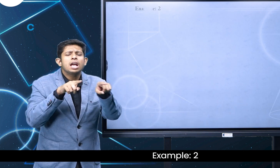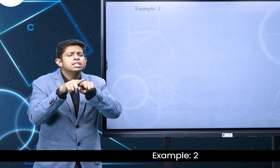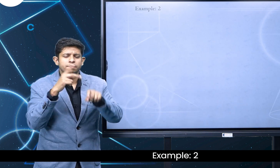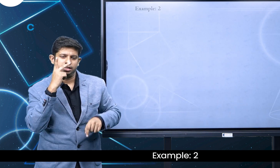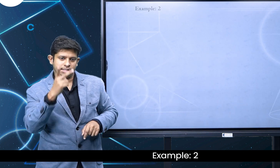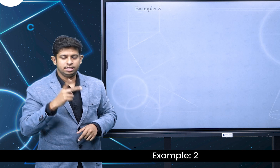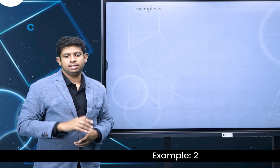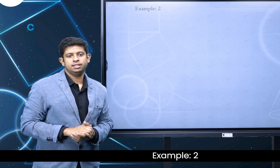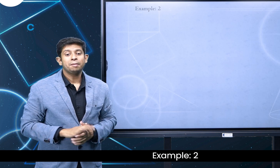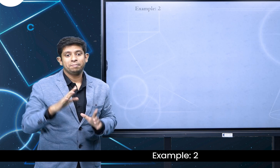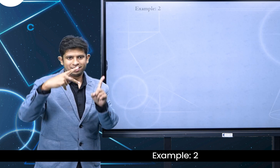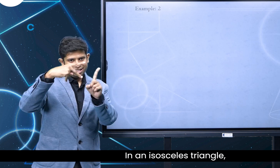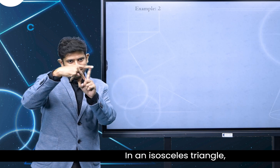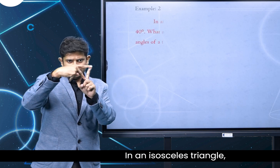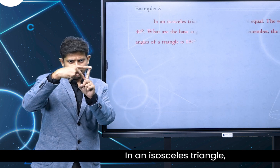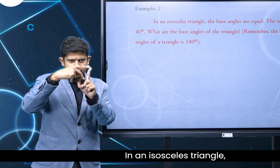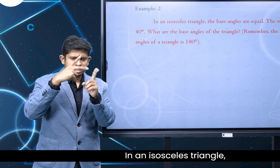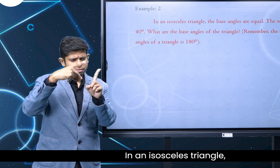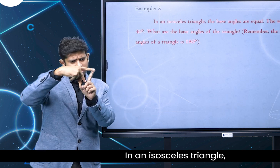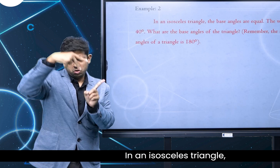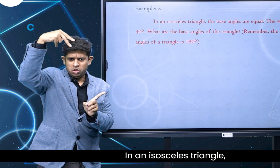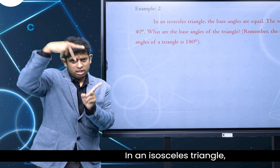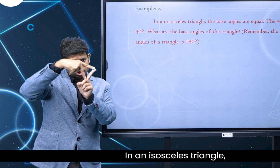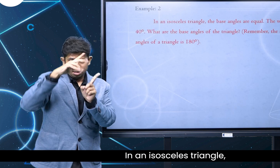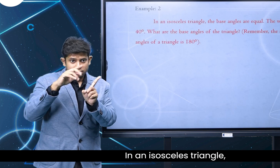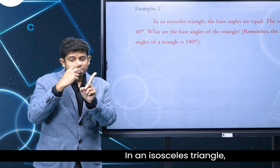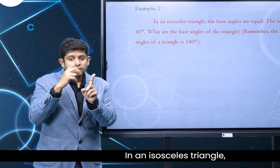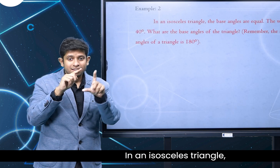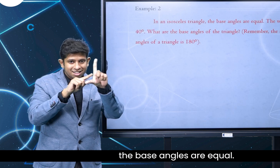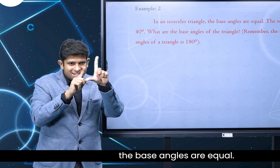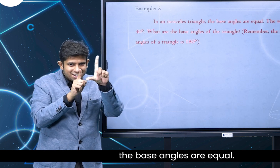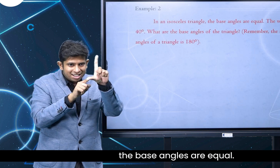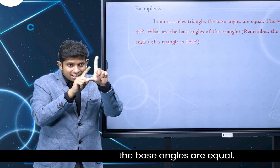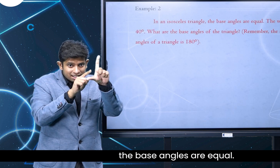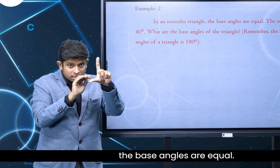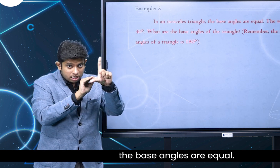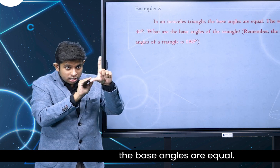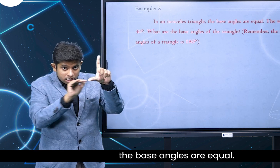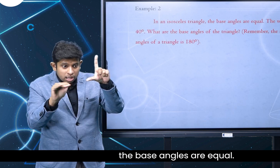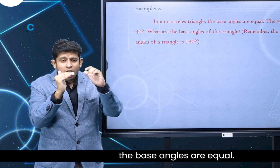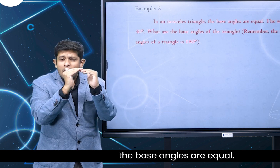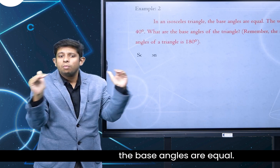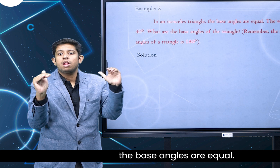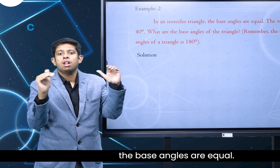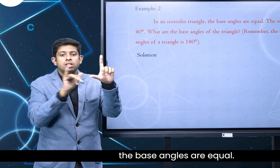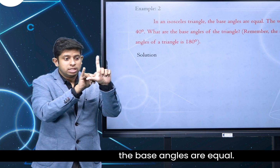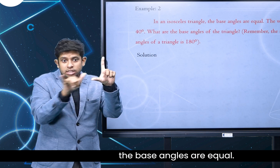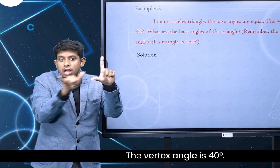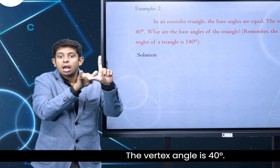Example 2. In an isosceles triangle, the base angles are equal. The